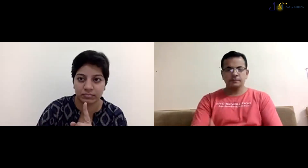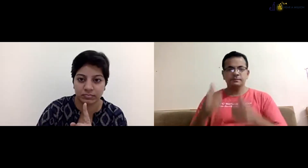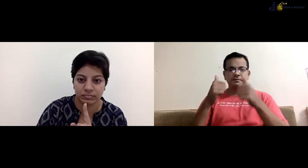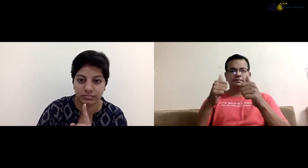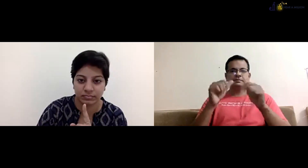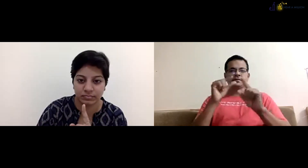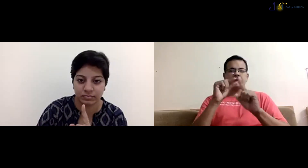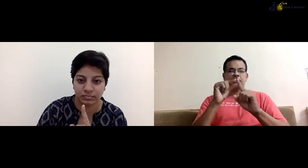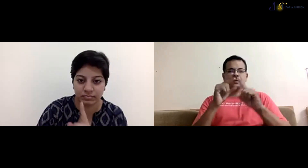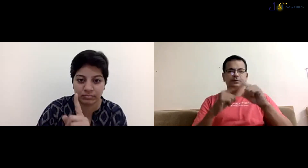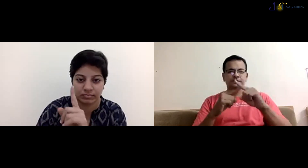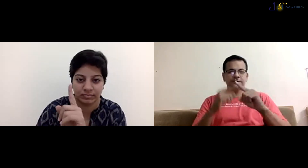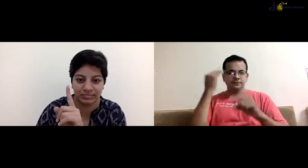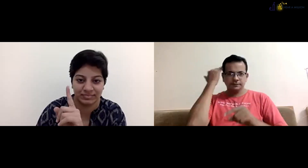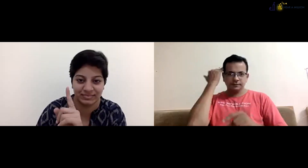One minute.